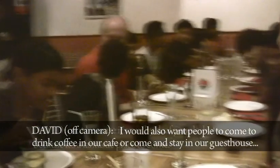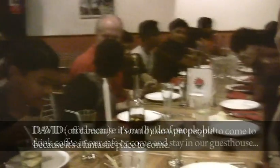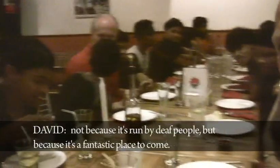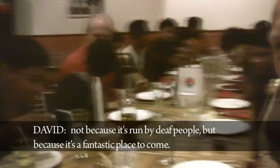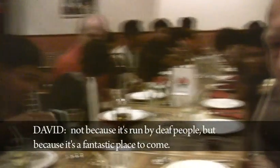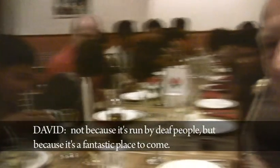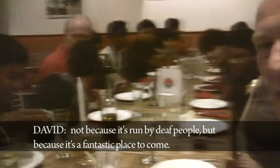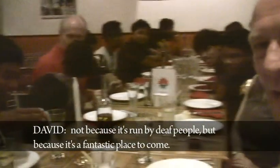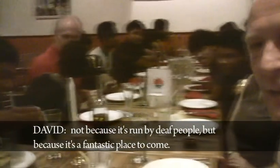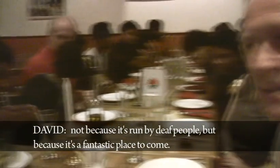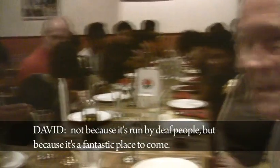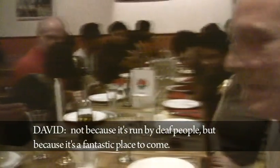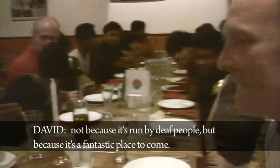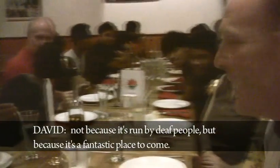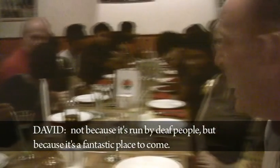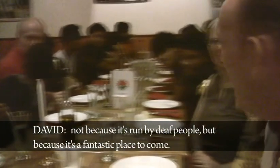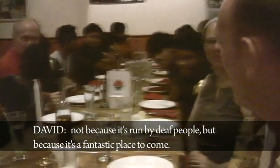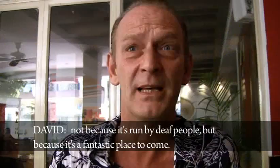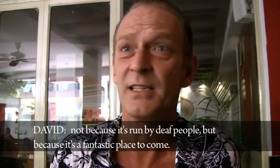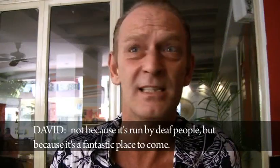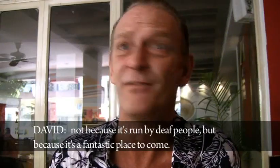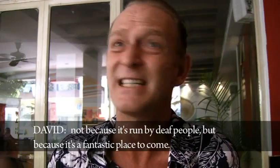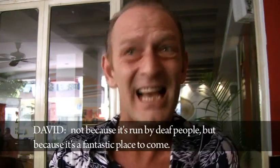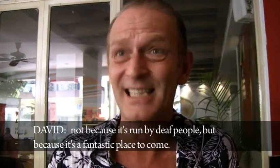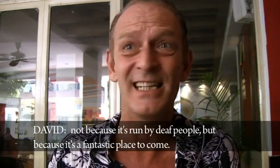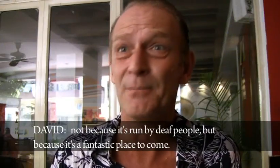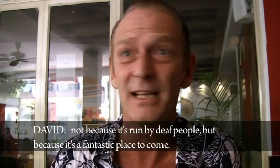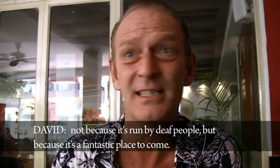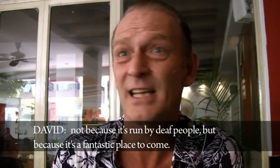not because it's run by deaf people, because it's a fantastic place to come.